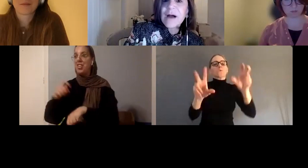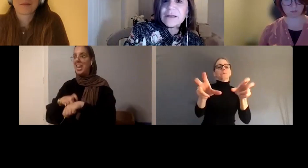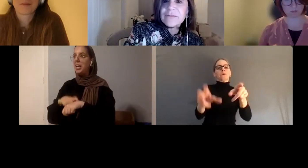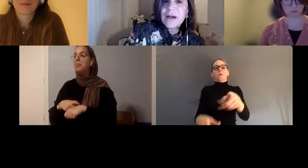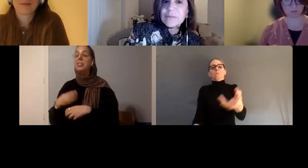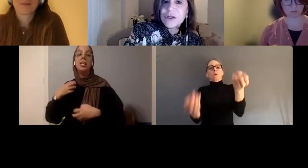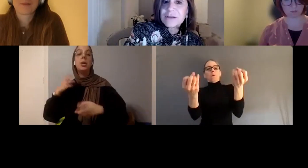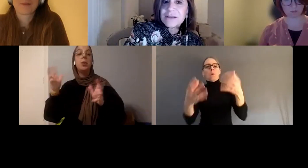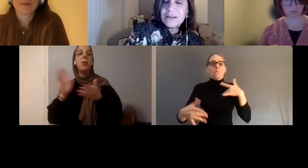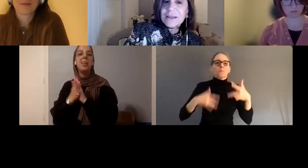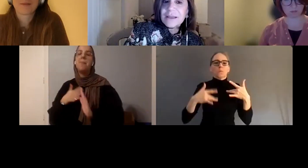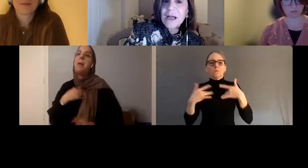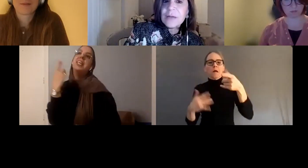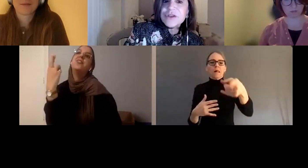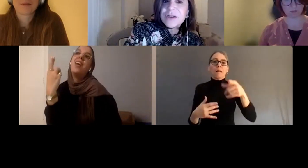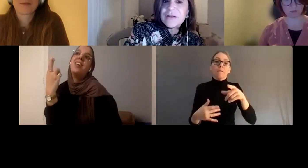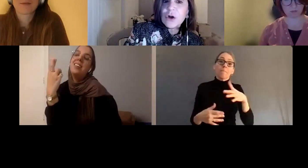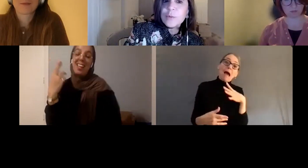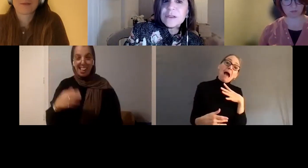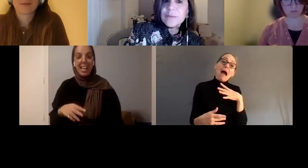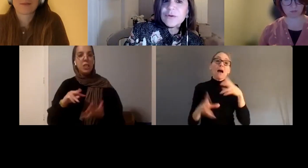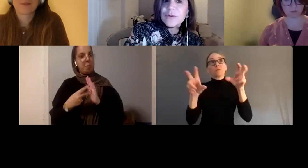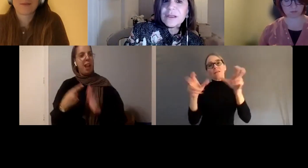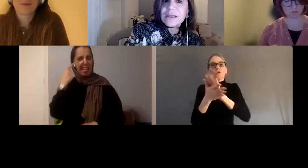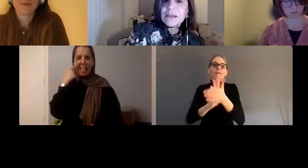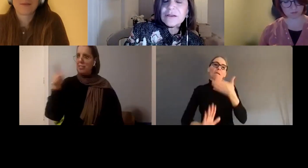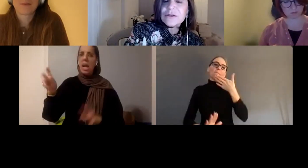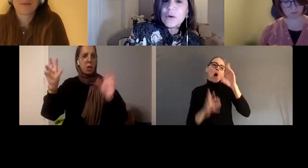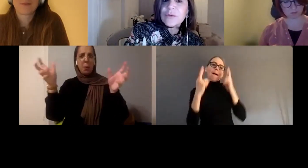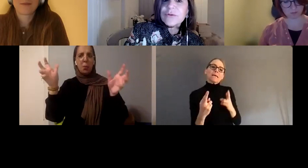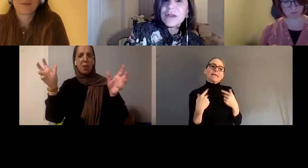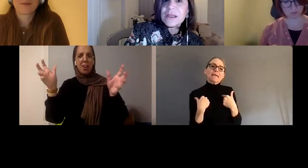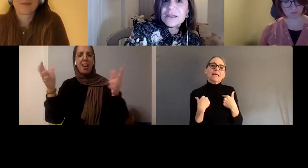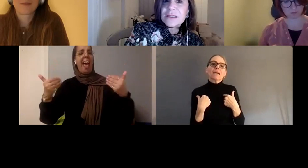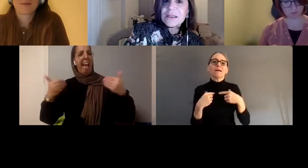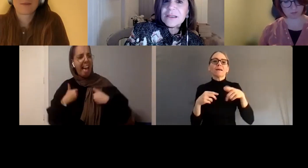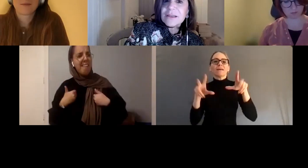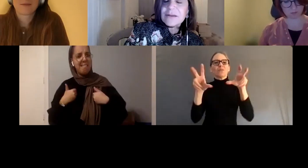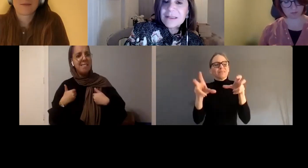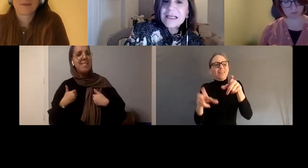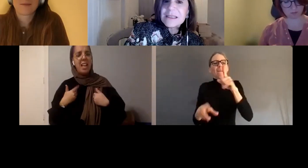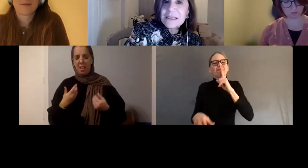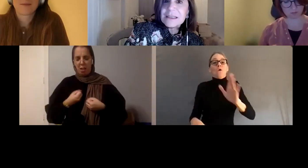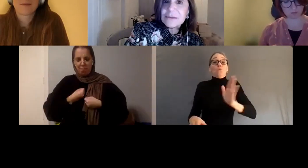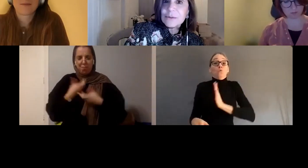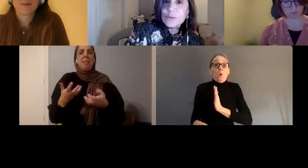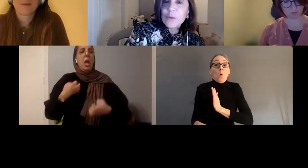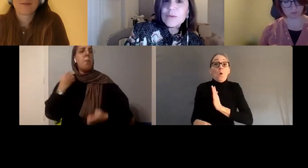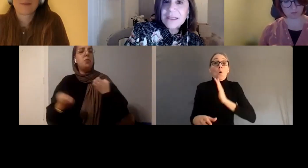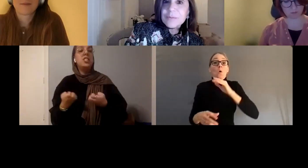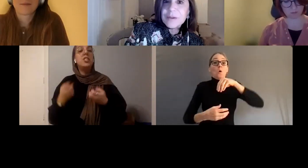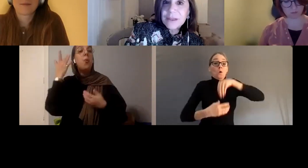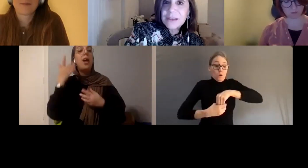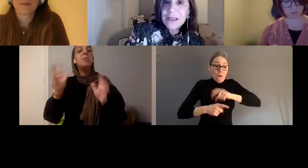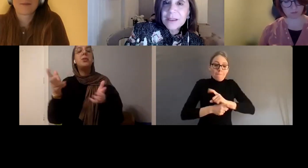an evocative object, an object that opened up your thinking to other things. This idea was what